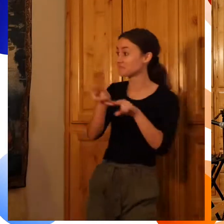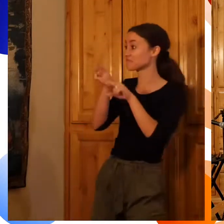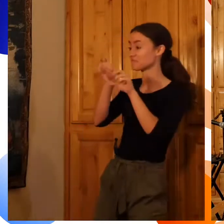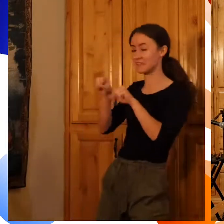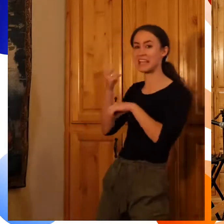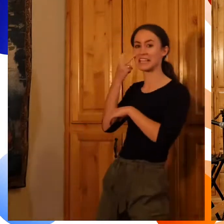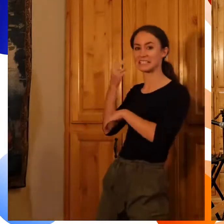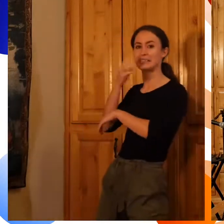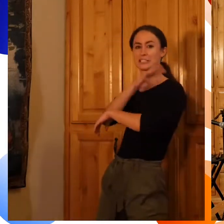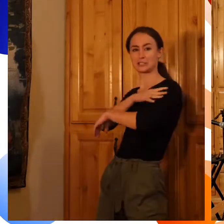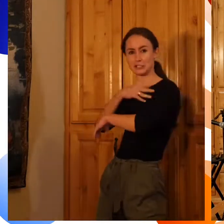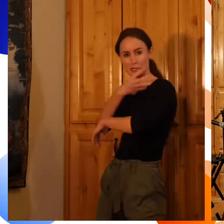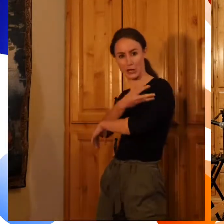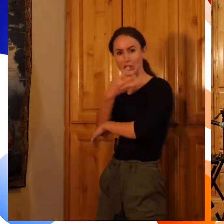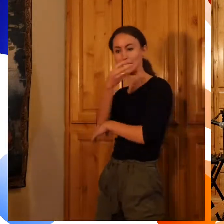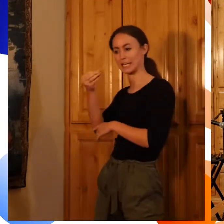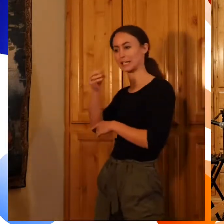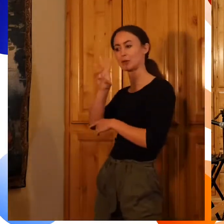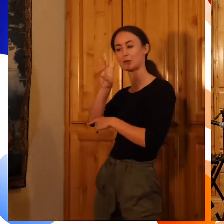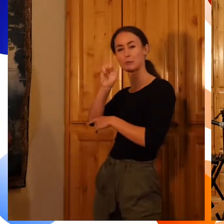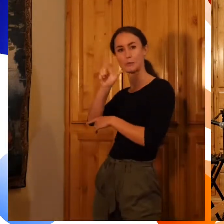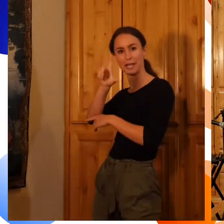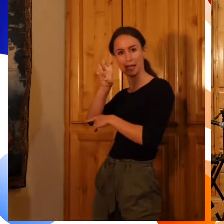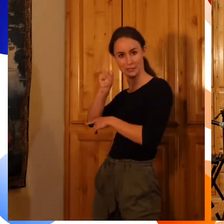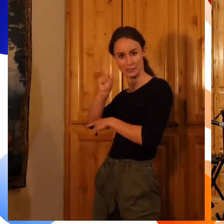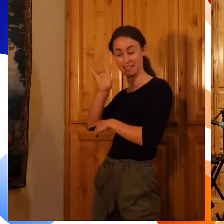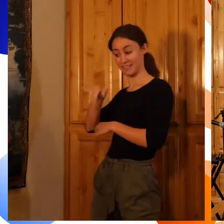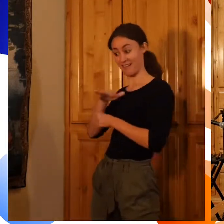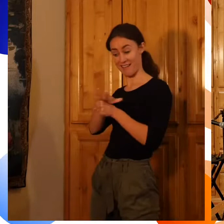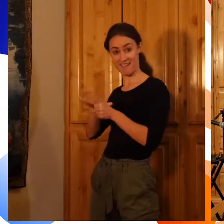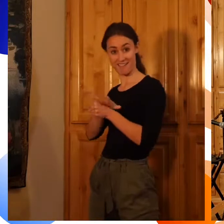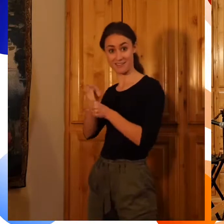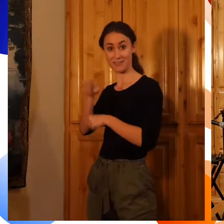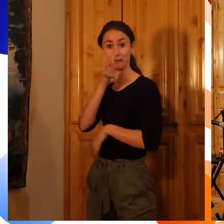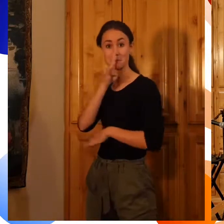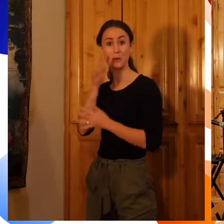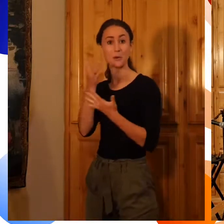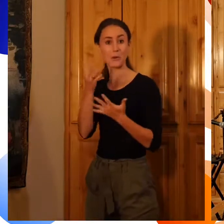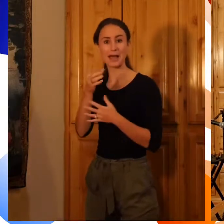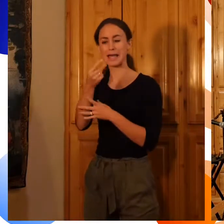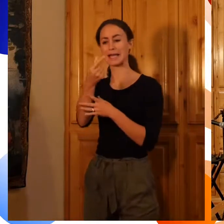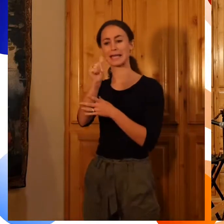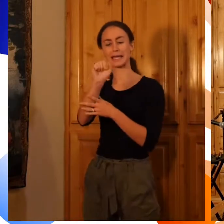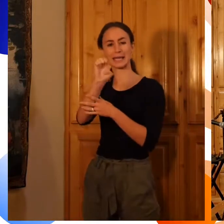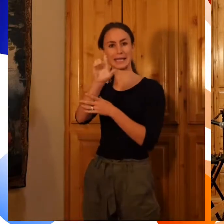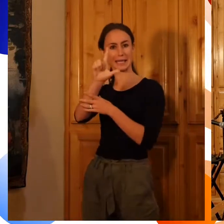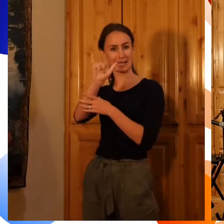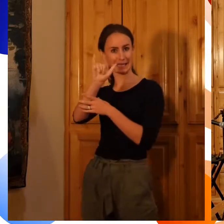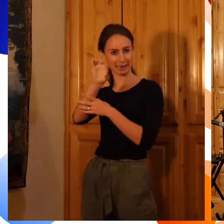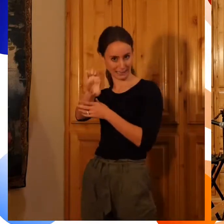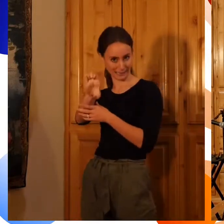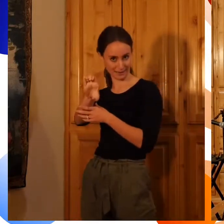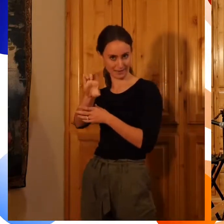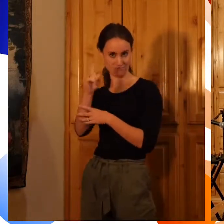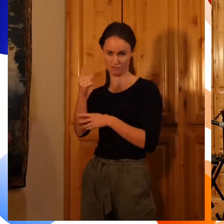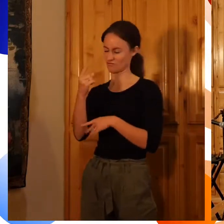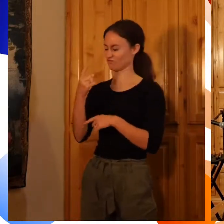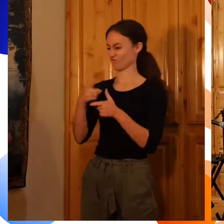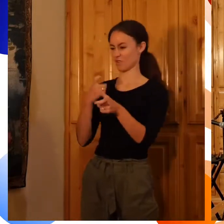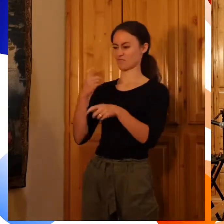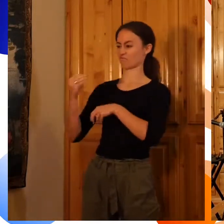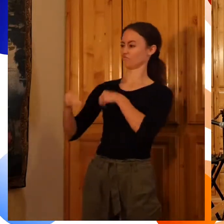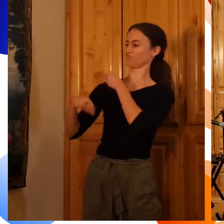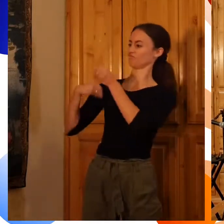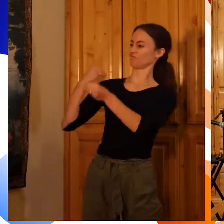there speak a form of Gaelic mixed with Old Norse, for the Vikings made their raids from the island for many centuries and mixed with